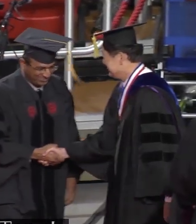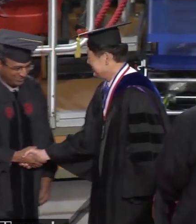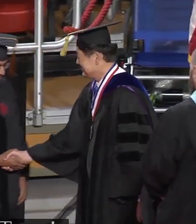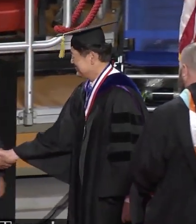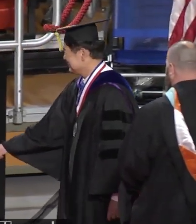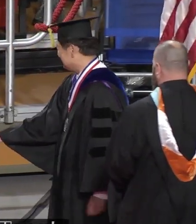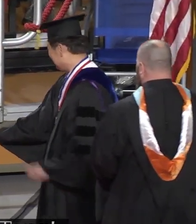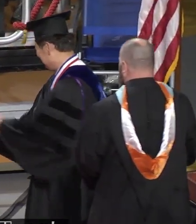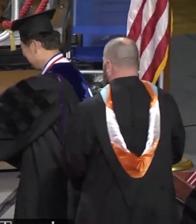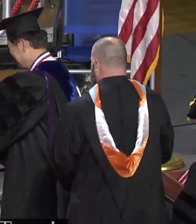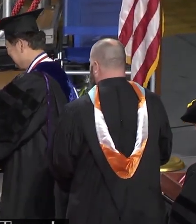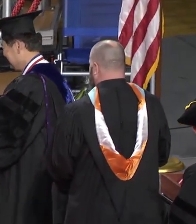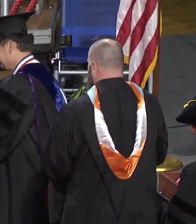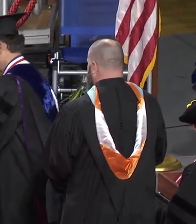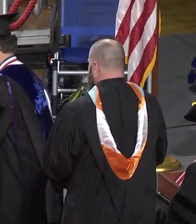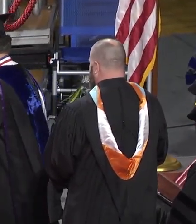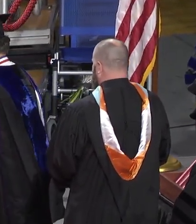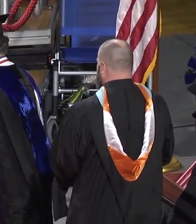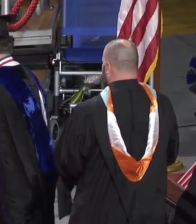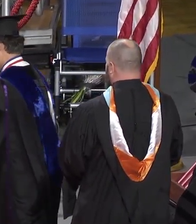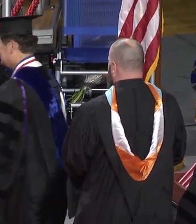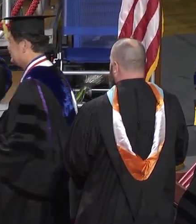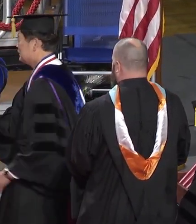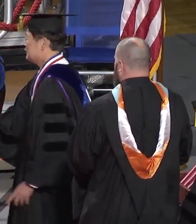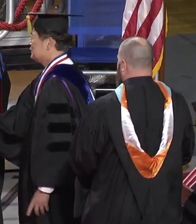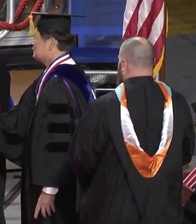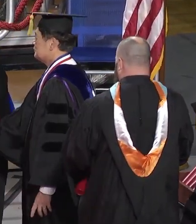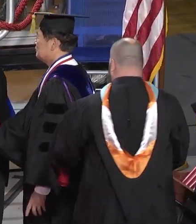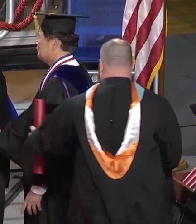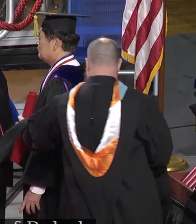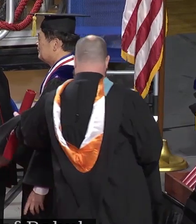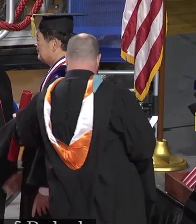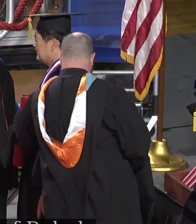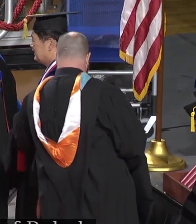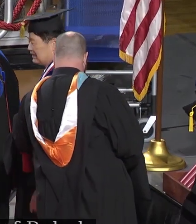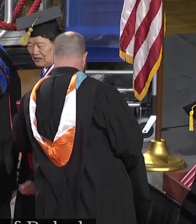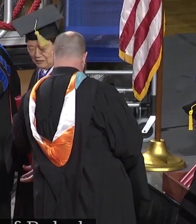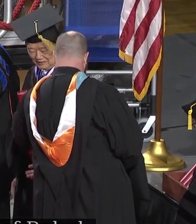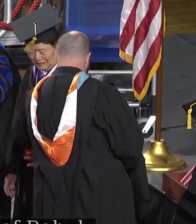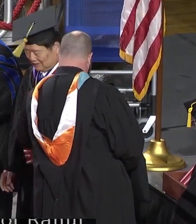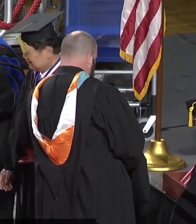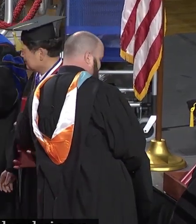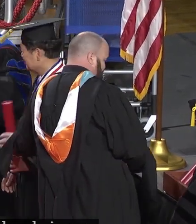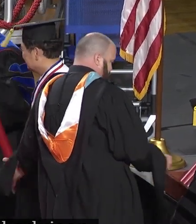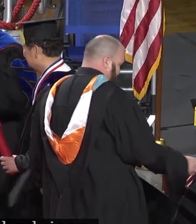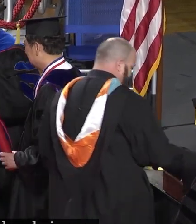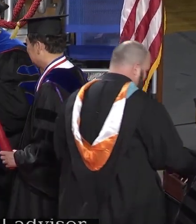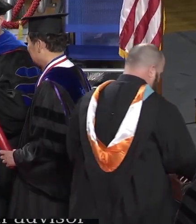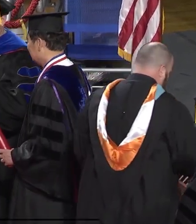Benson. He has been recommended for the Doctorate of Engineering degree.